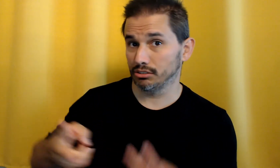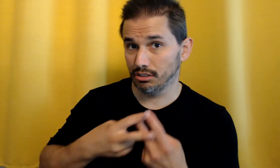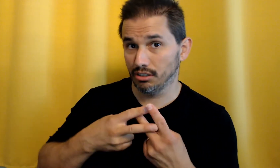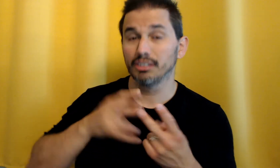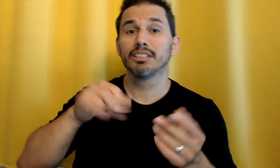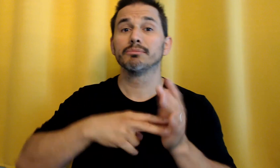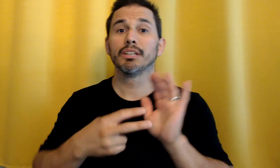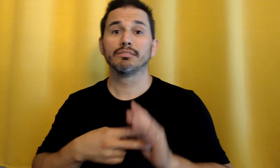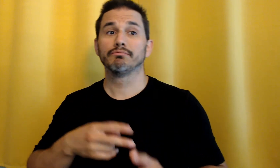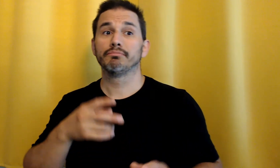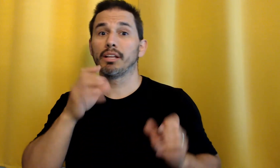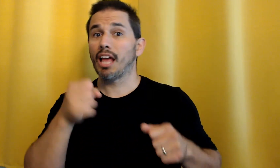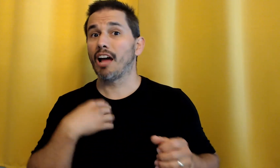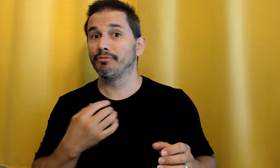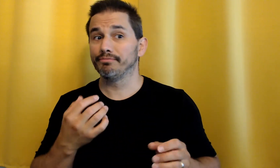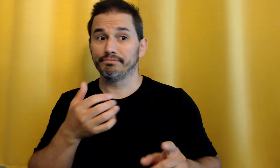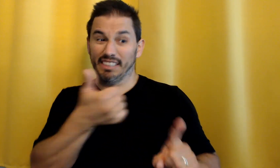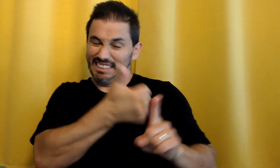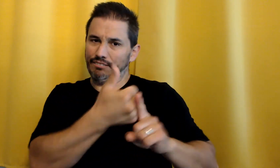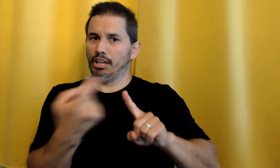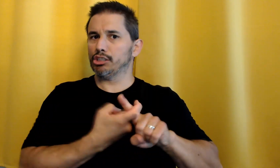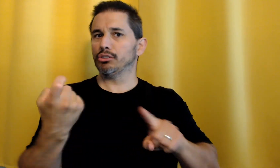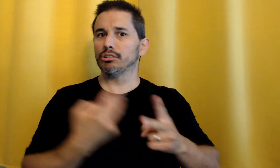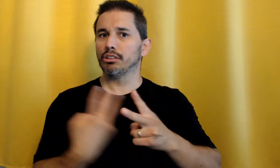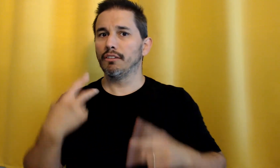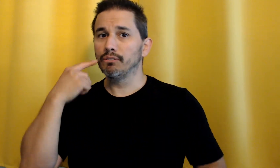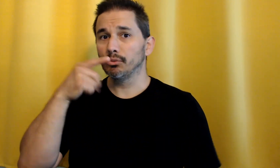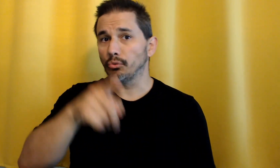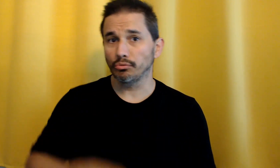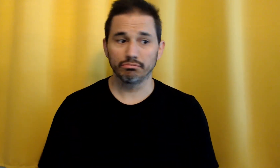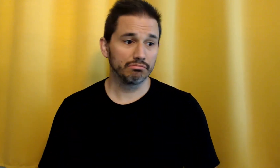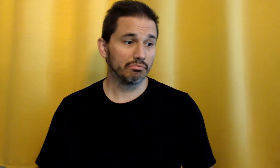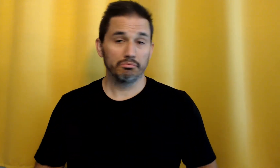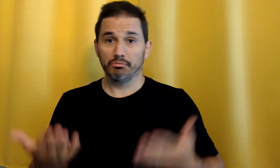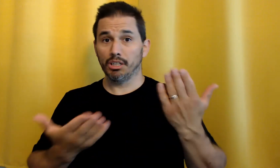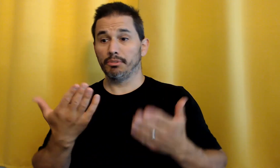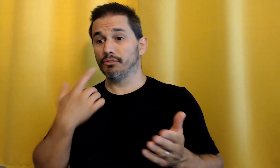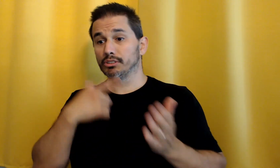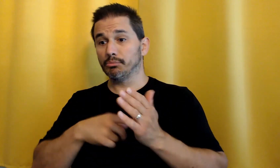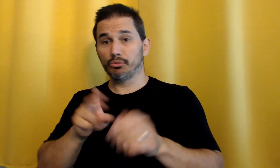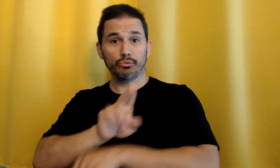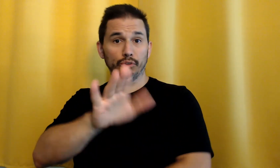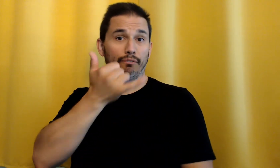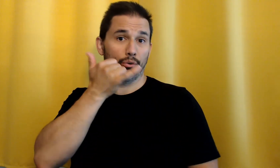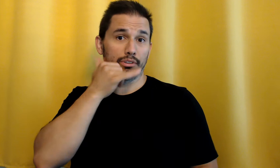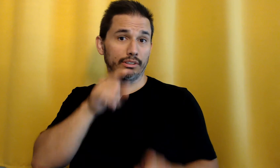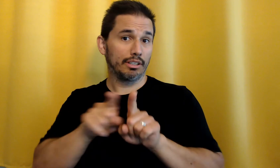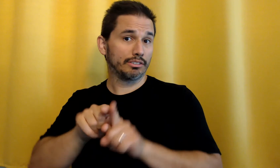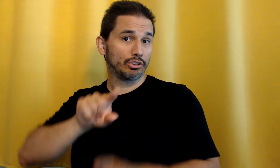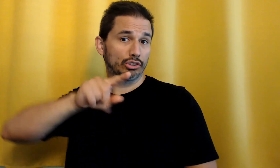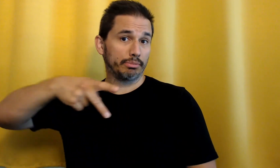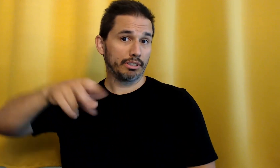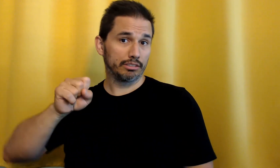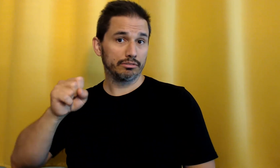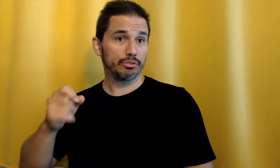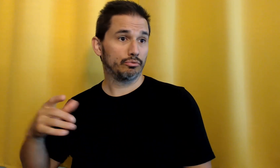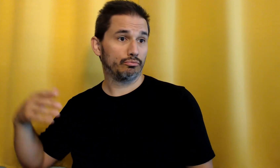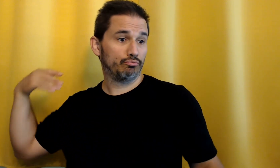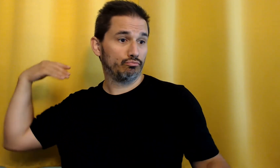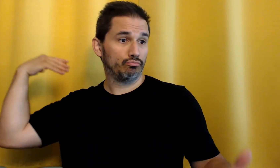And another great thing is that since this is a smart lock using Z-wave technology, you can have it automatically unlock for you. So if you're using your